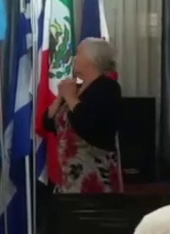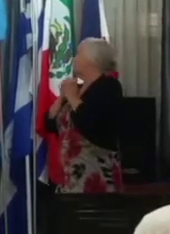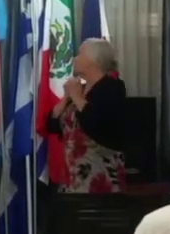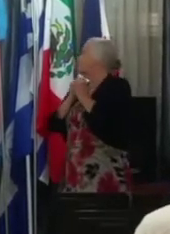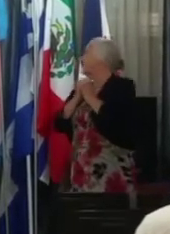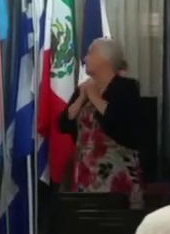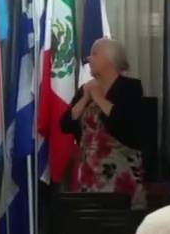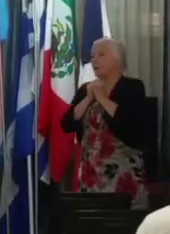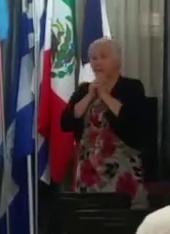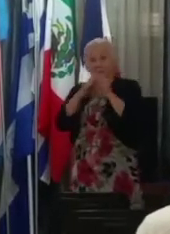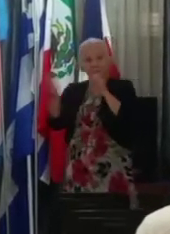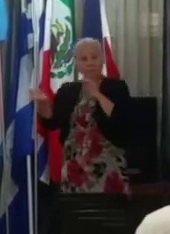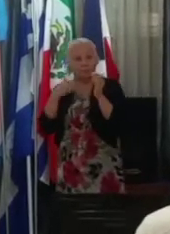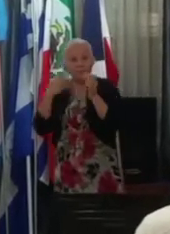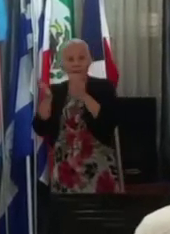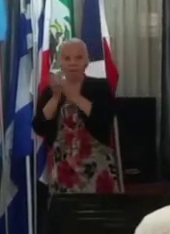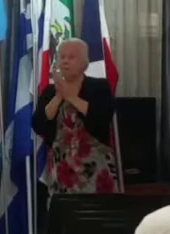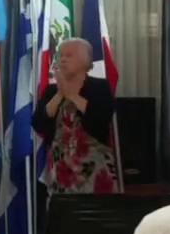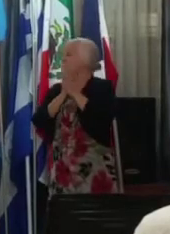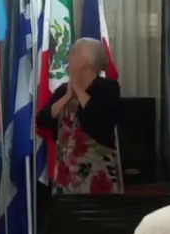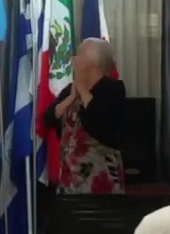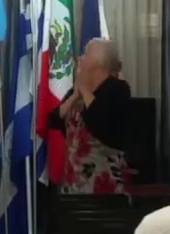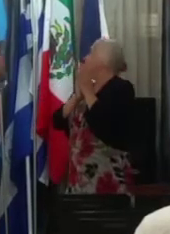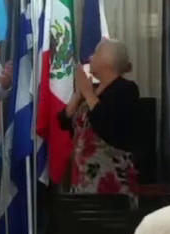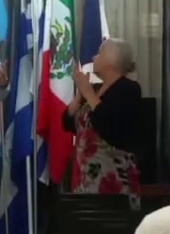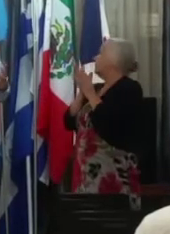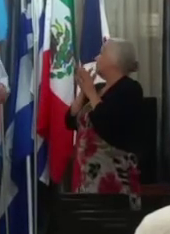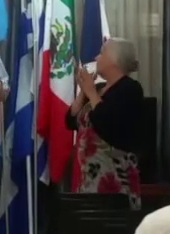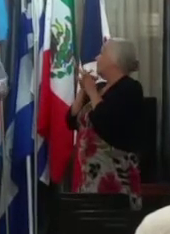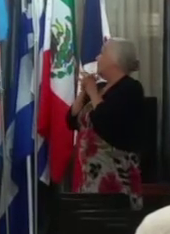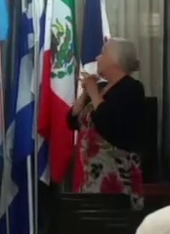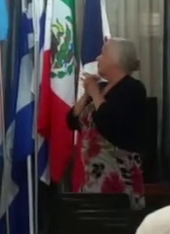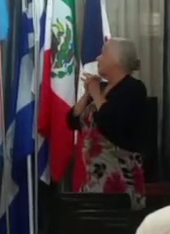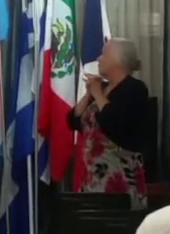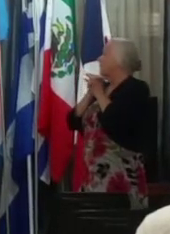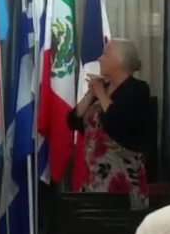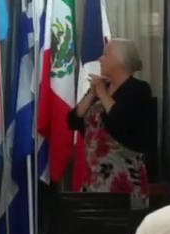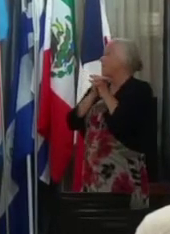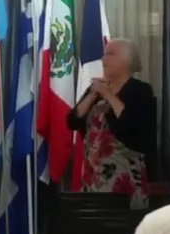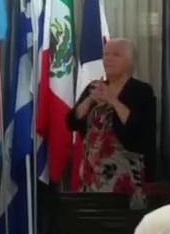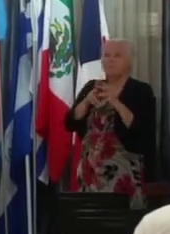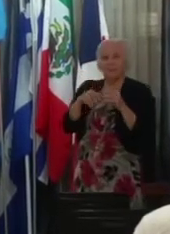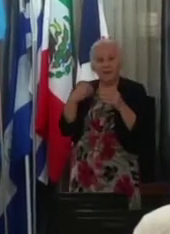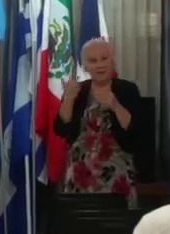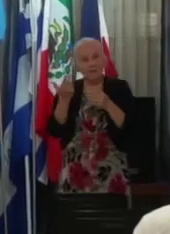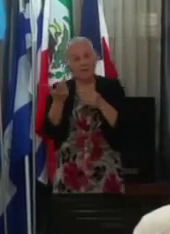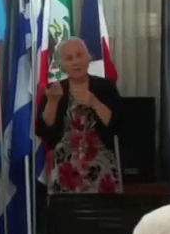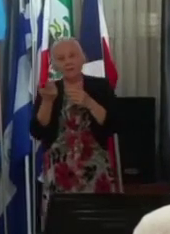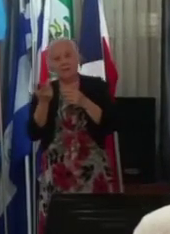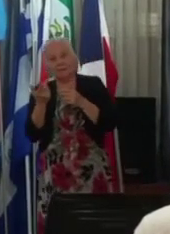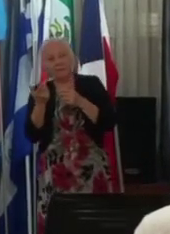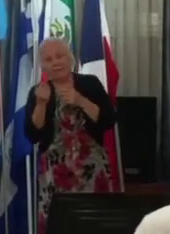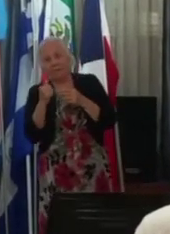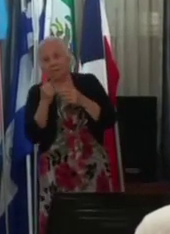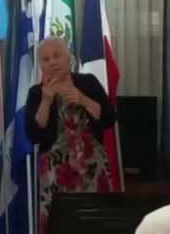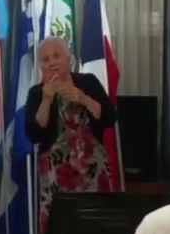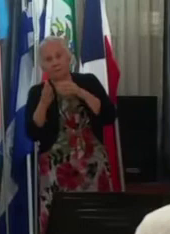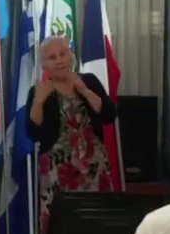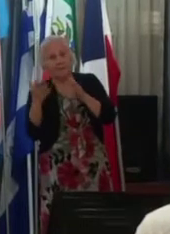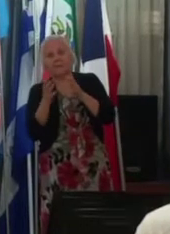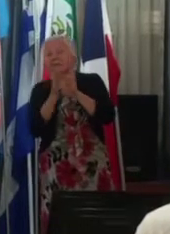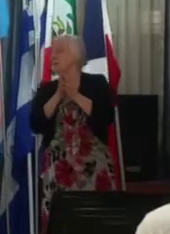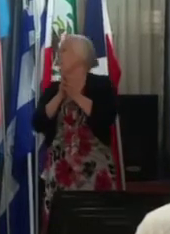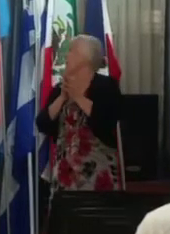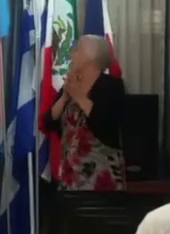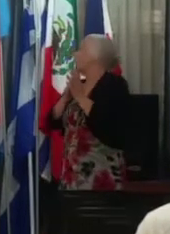Before the evening service, antes del culto por la noche, I went to a class called prayer school. Fui a